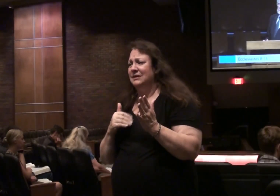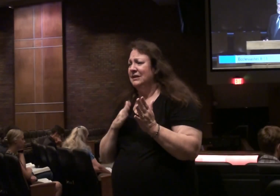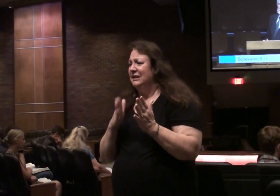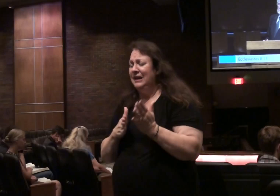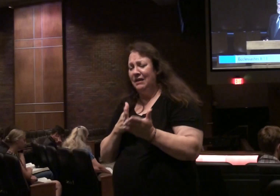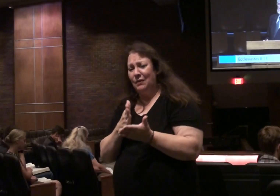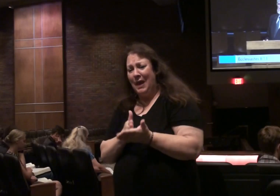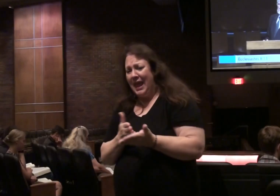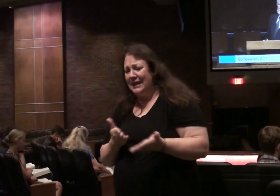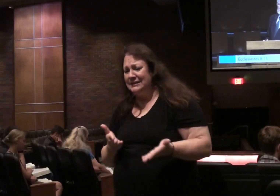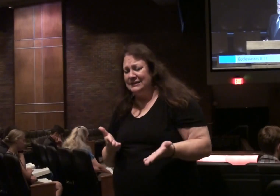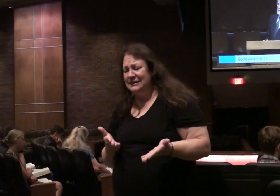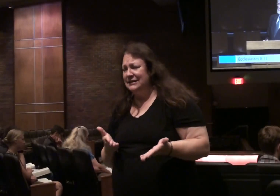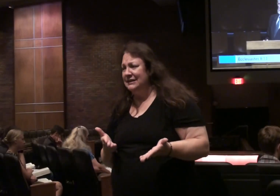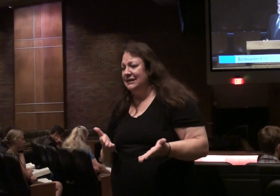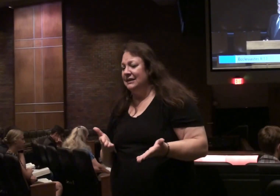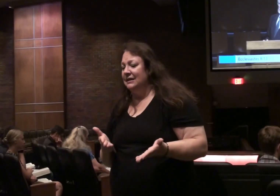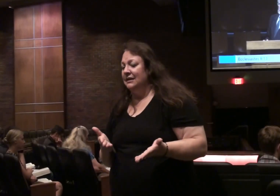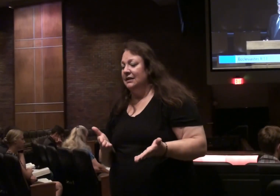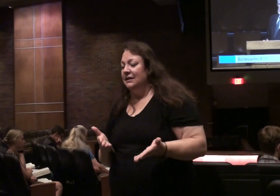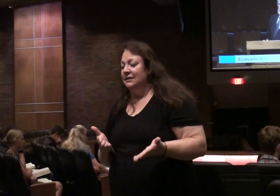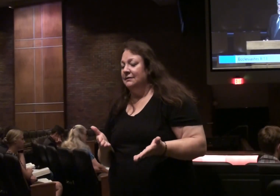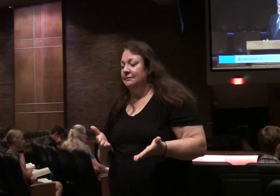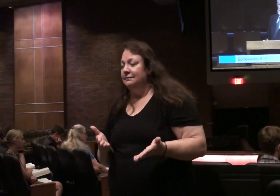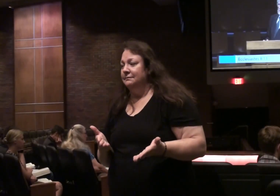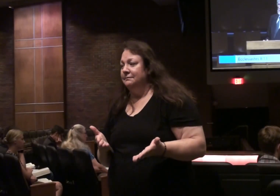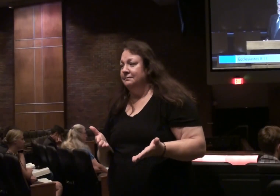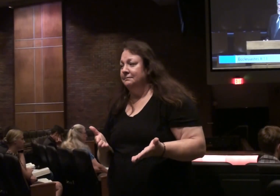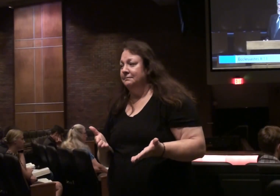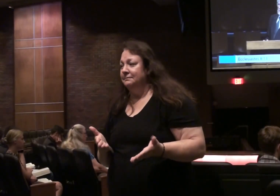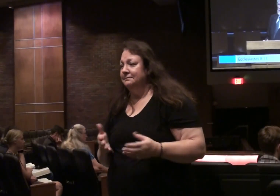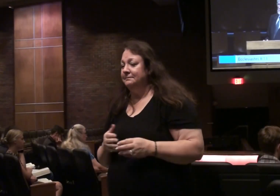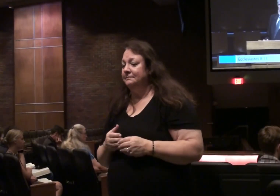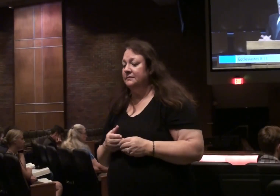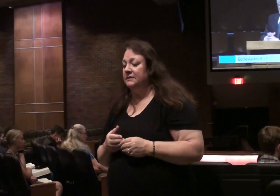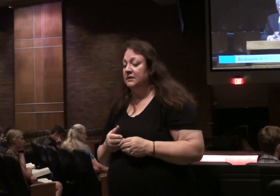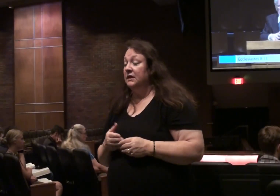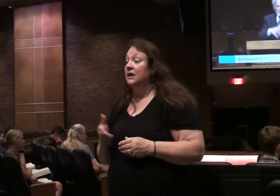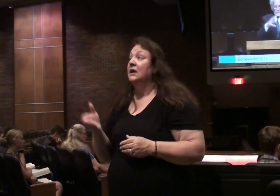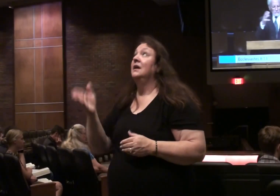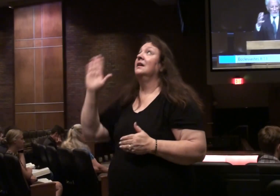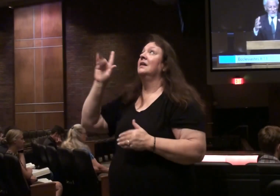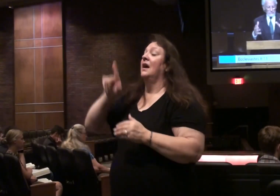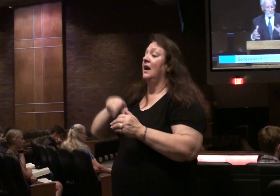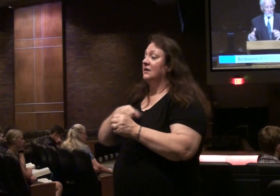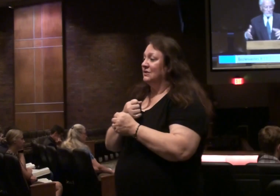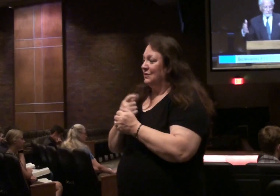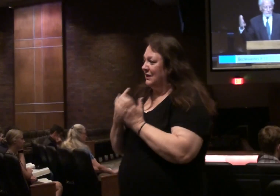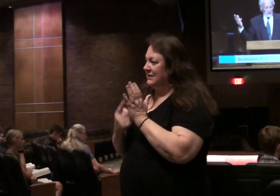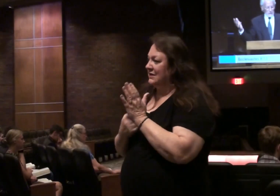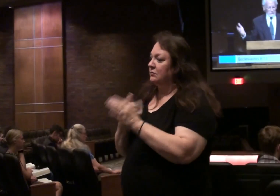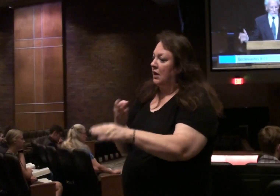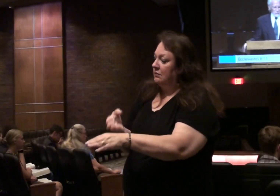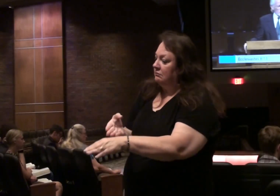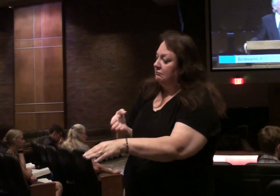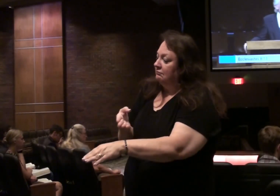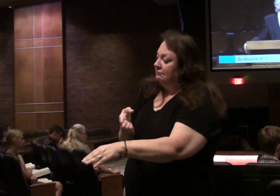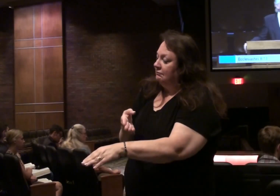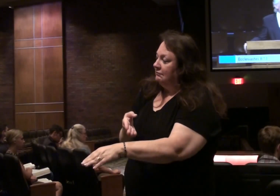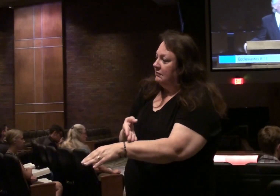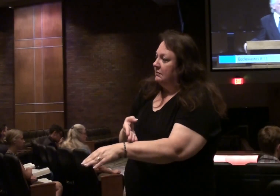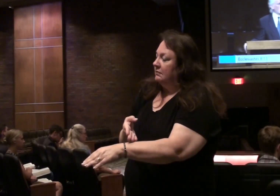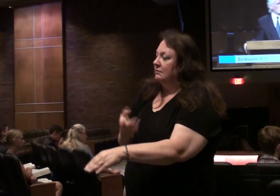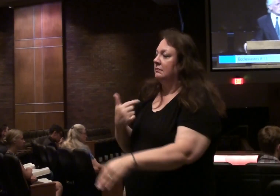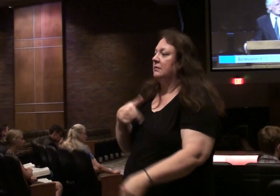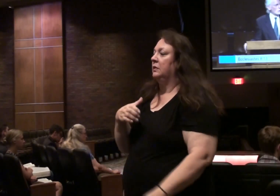end. It was brief, it was over. And by God's grace, sometimes improvement comes. You know, we complain